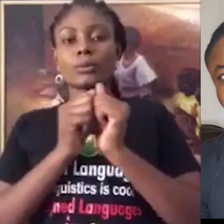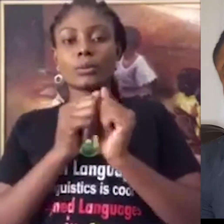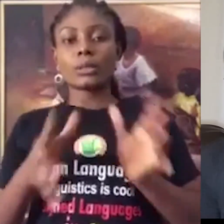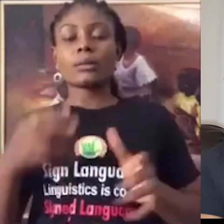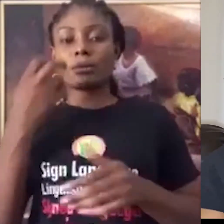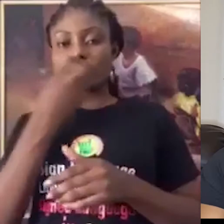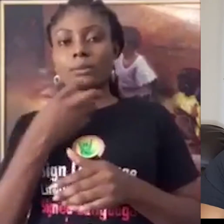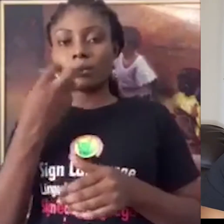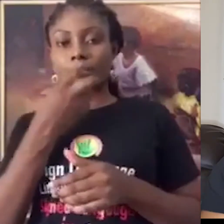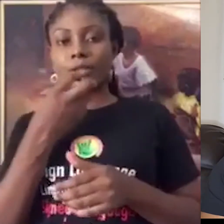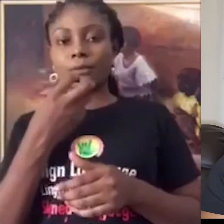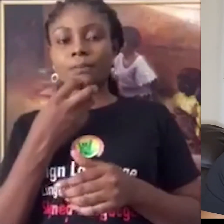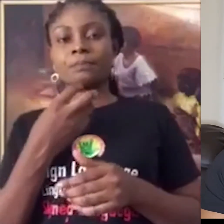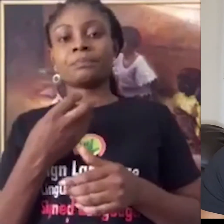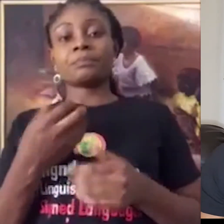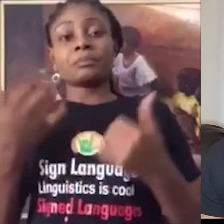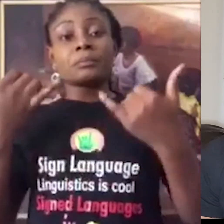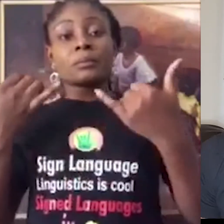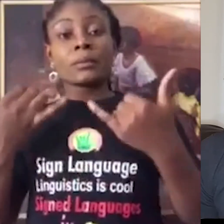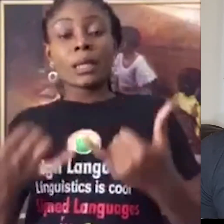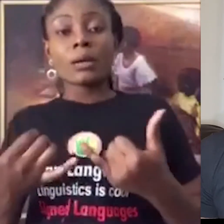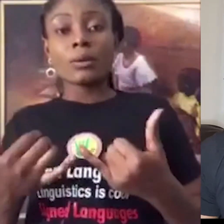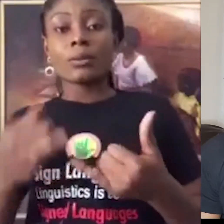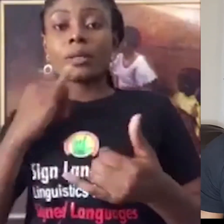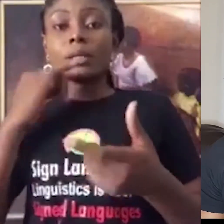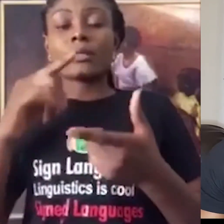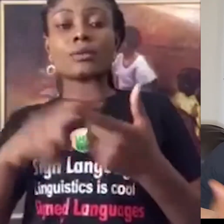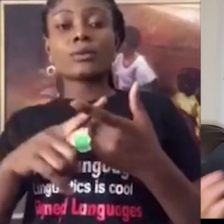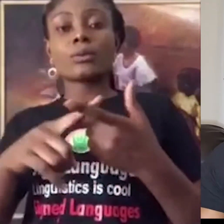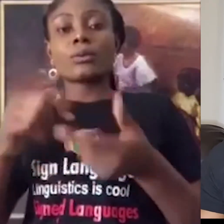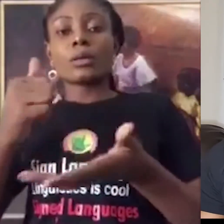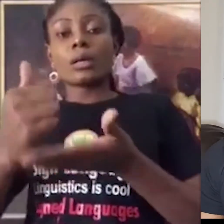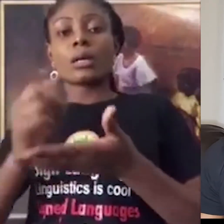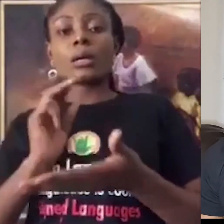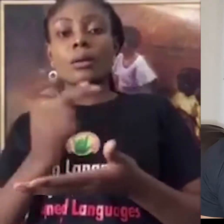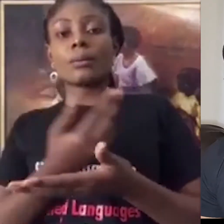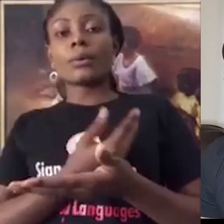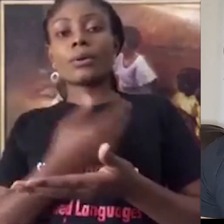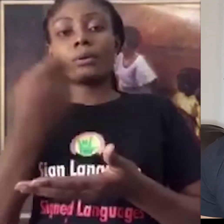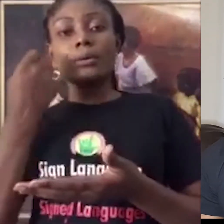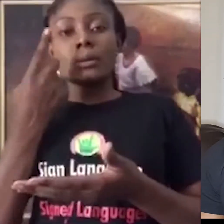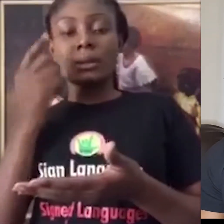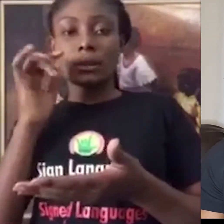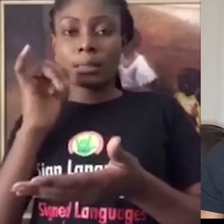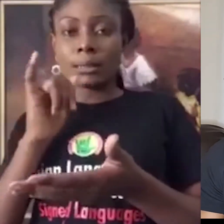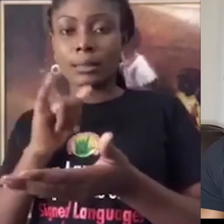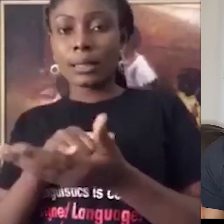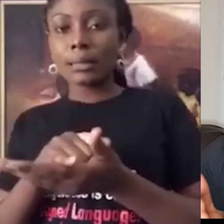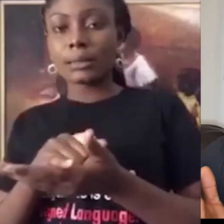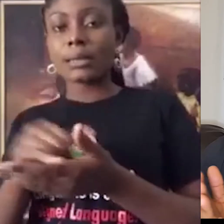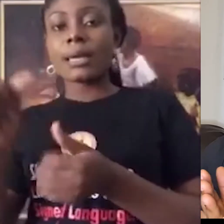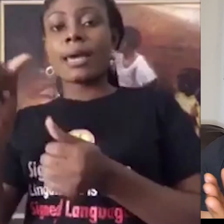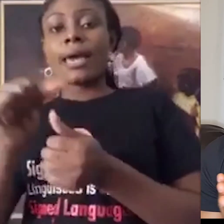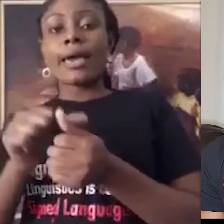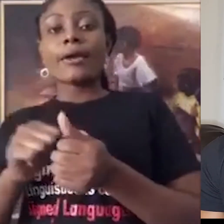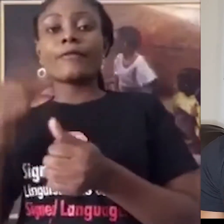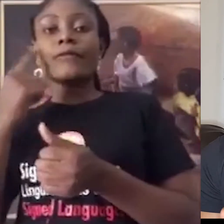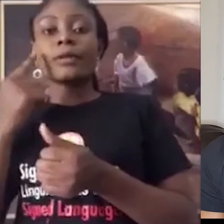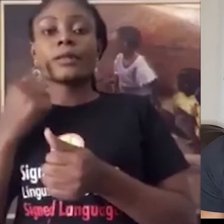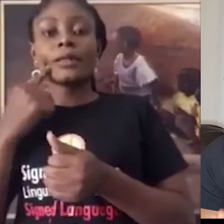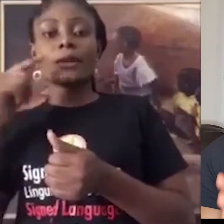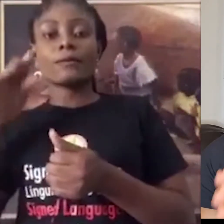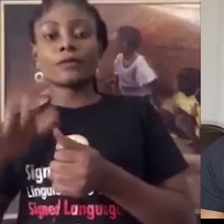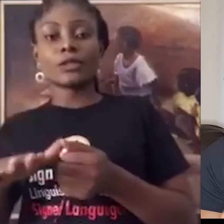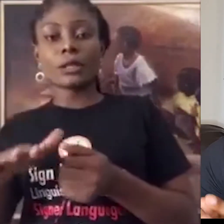speech. The essence of this series is to reiterate and re-emphasize that every